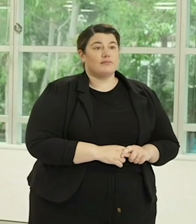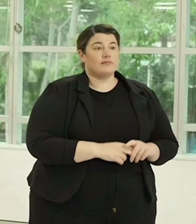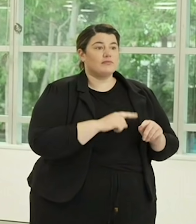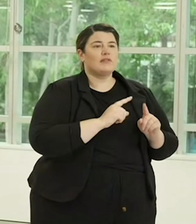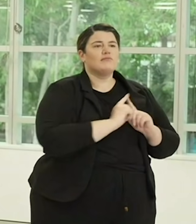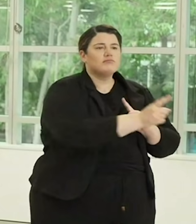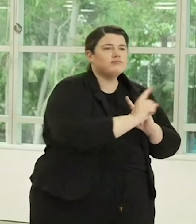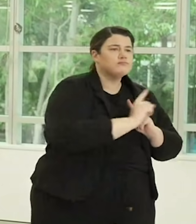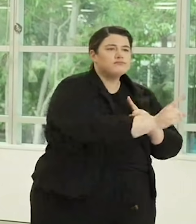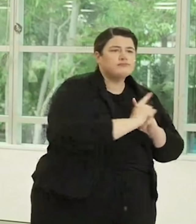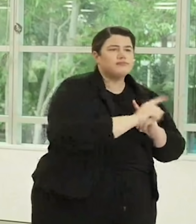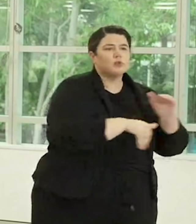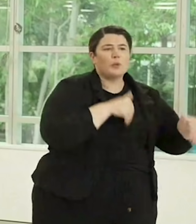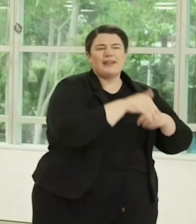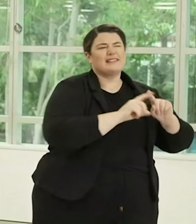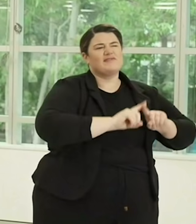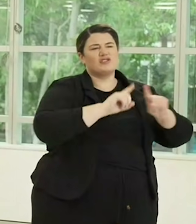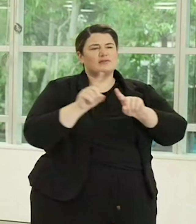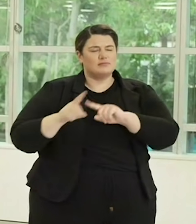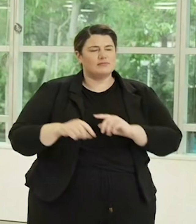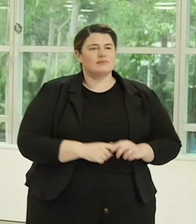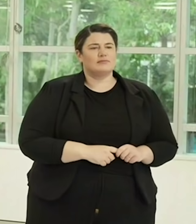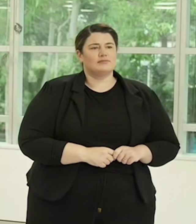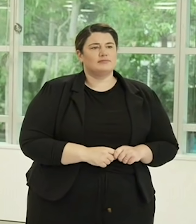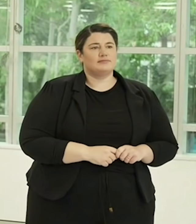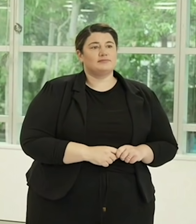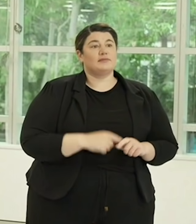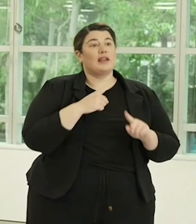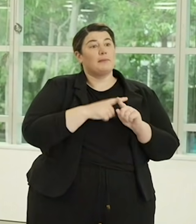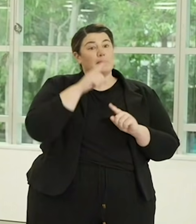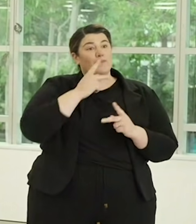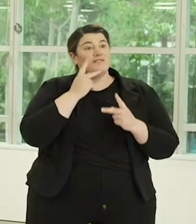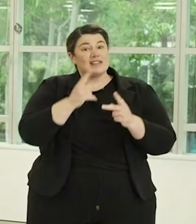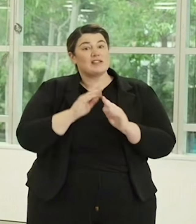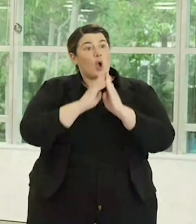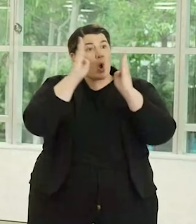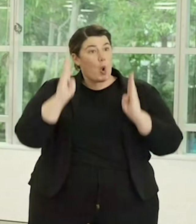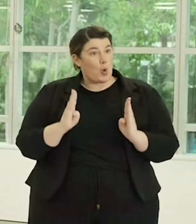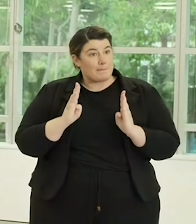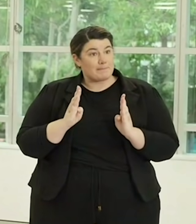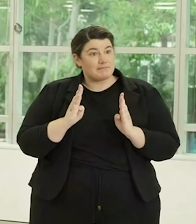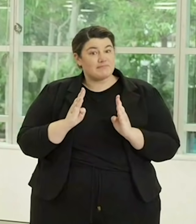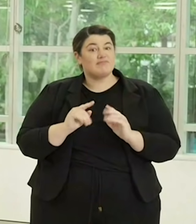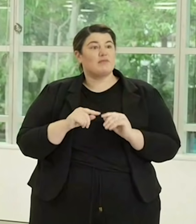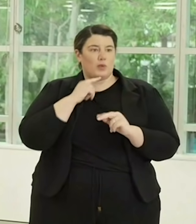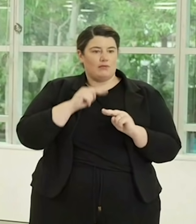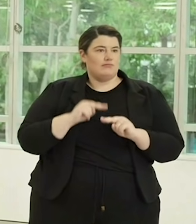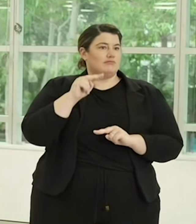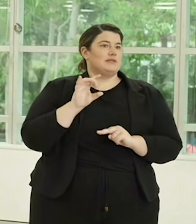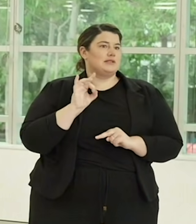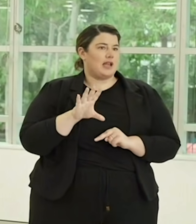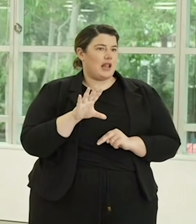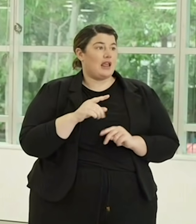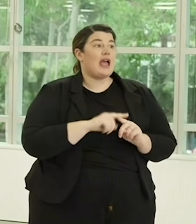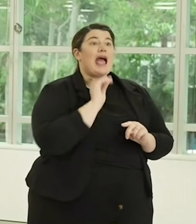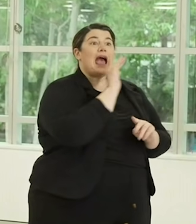lap swimming and the like. In addition to that, we're doubling home visitations. We're increasing outdoor gatherings.